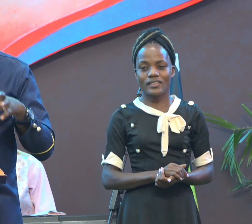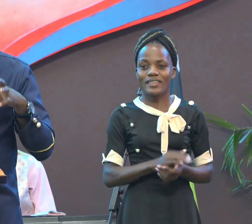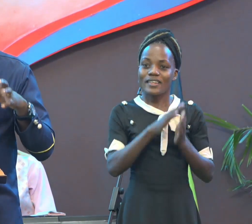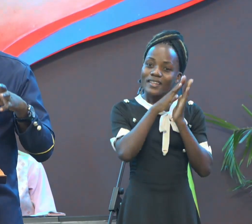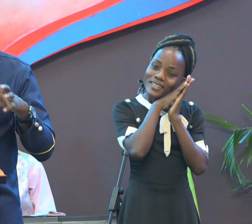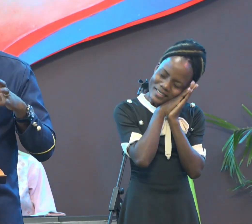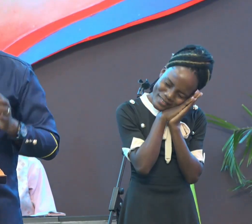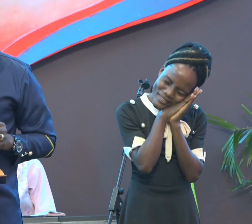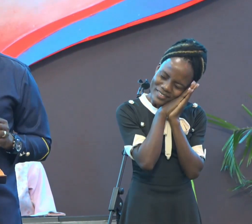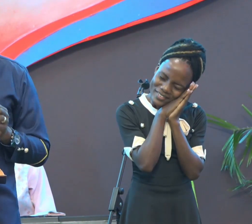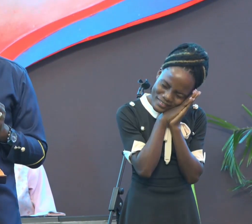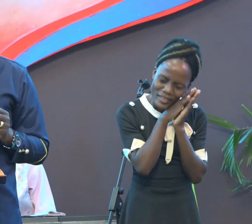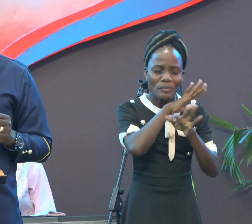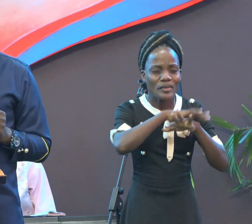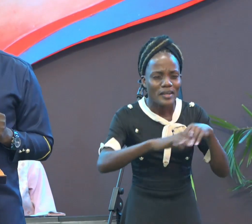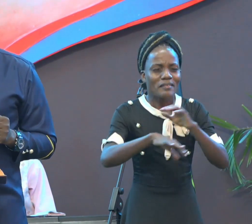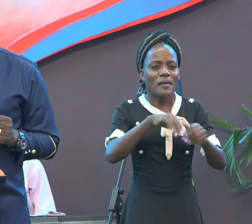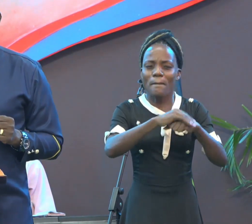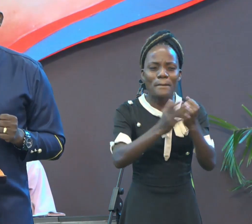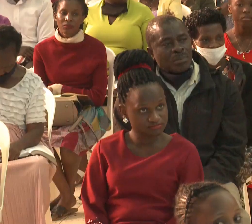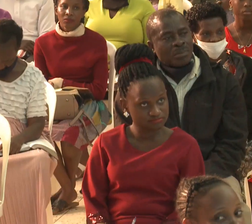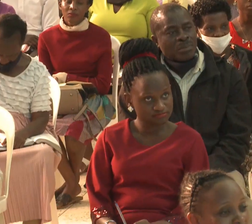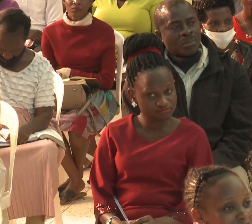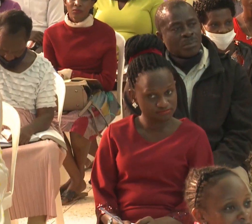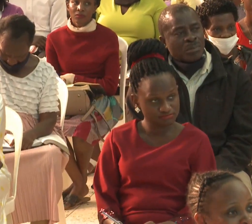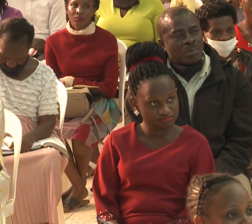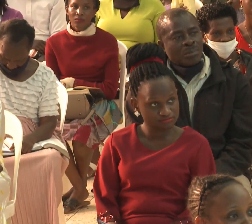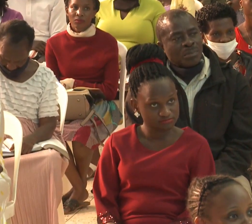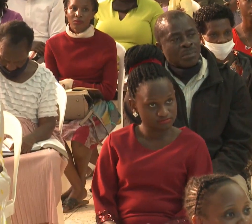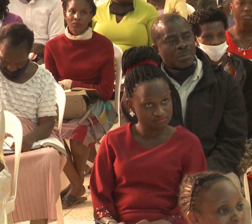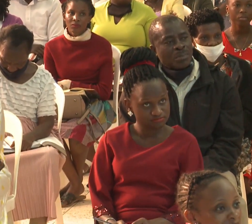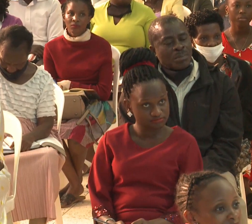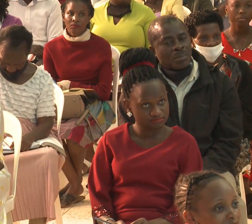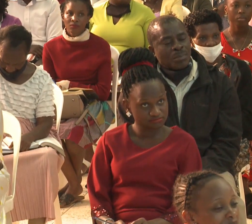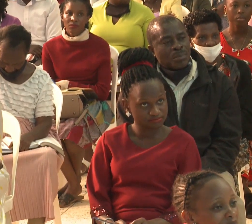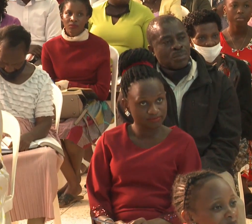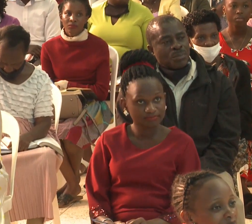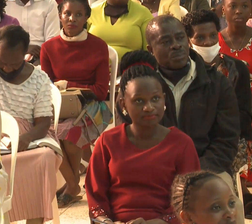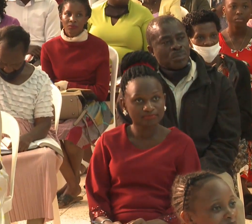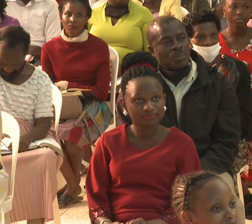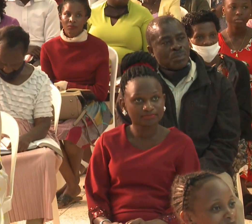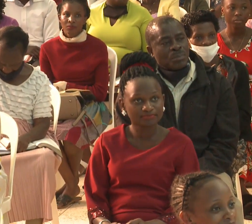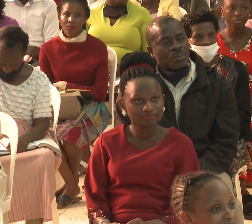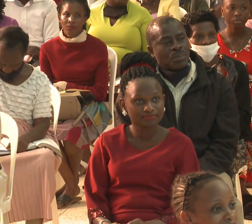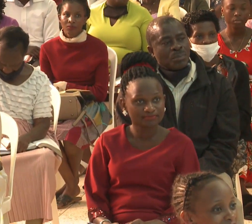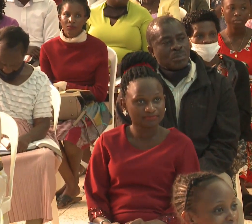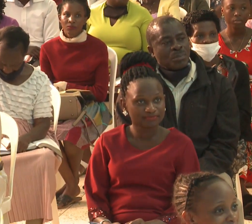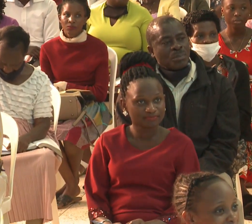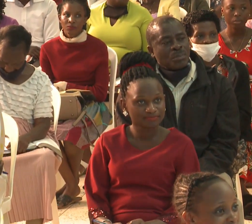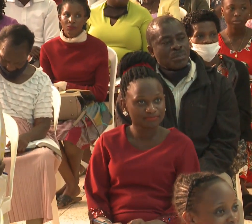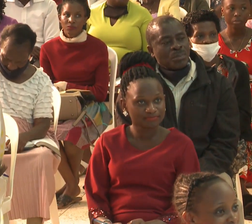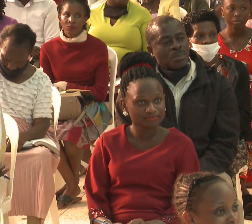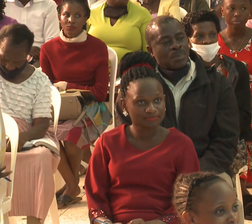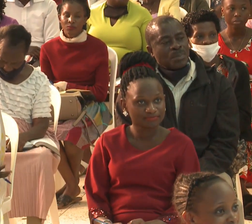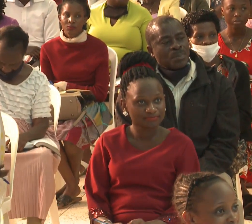wise. It has never made a mistake for the 55 years I'm going to make. When it's a